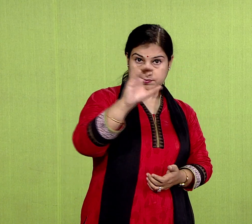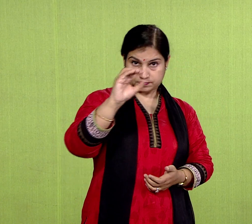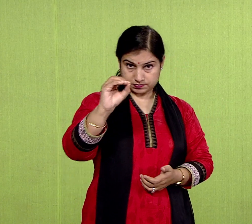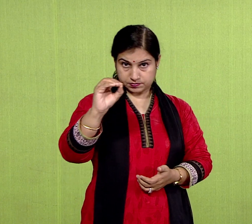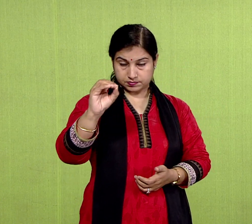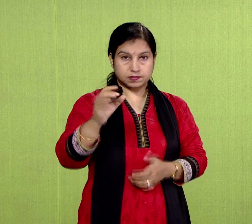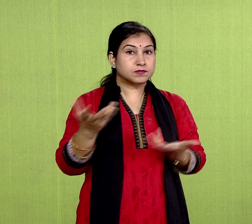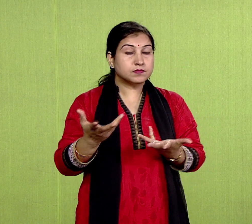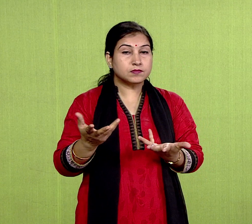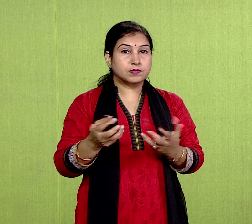10th is Avanti.